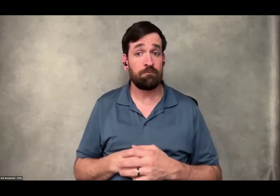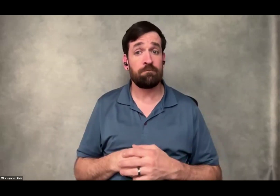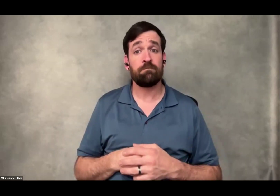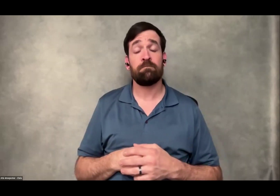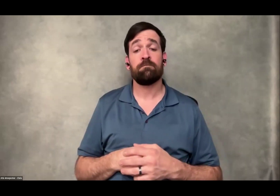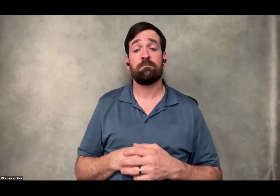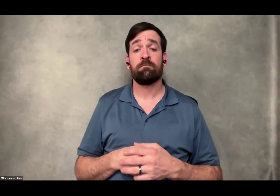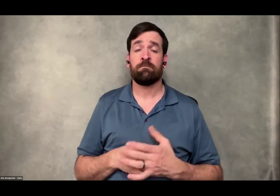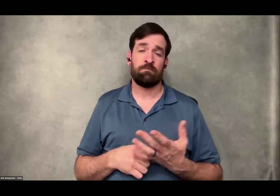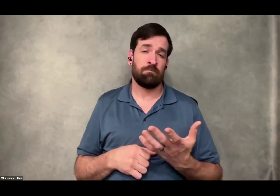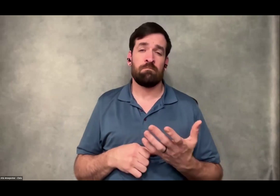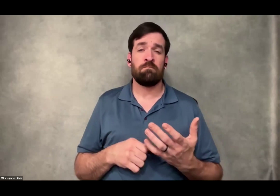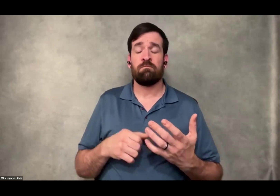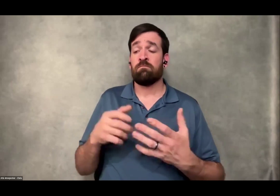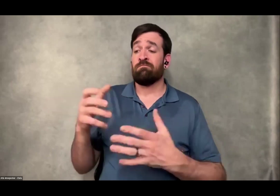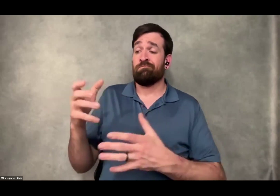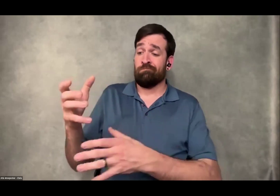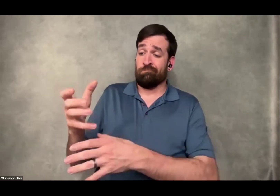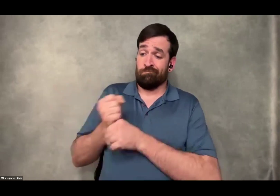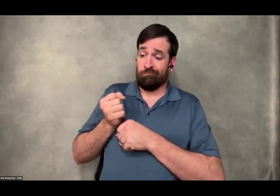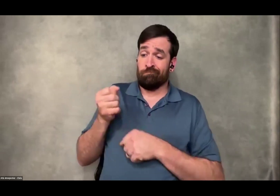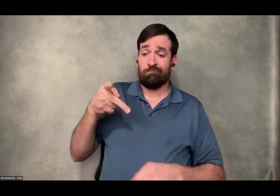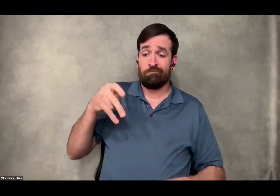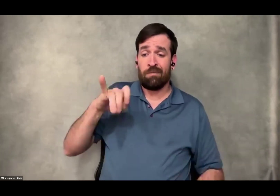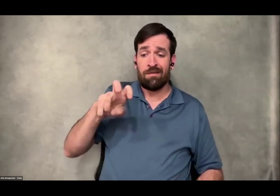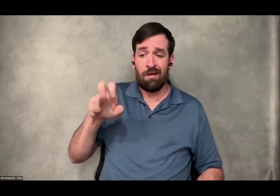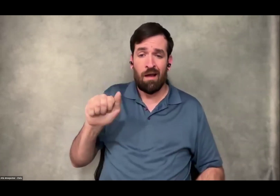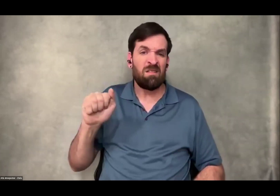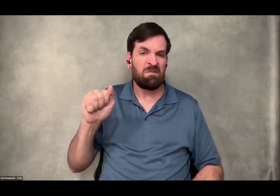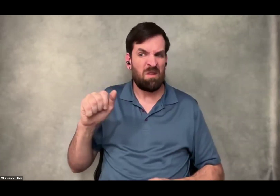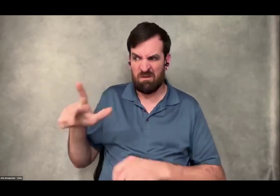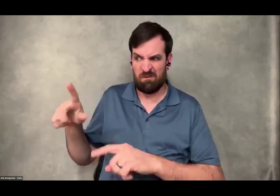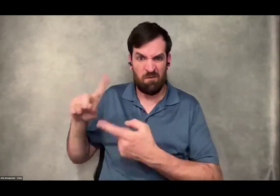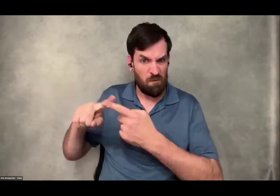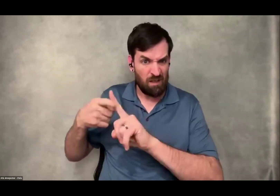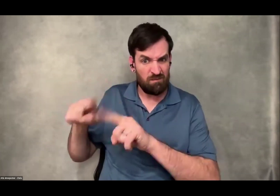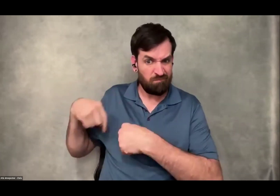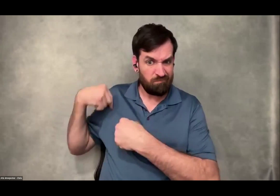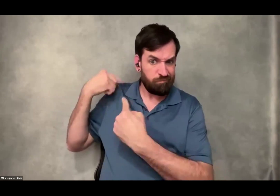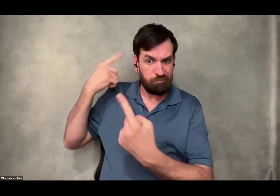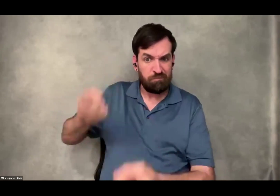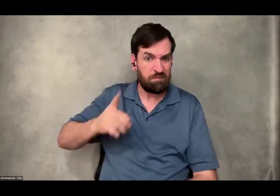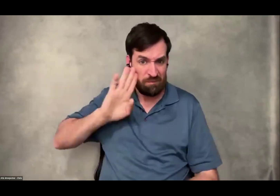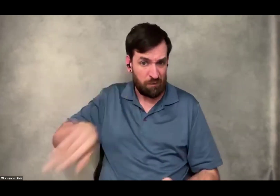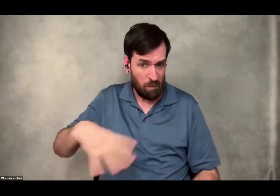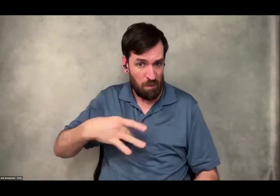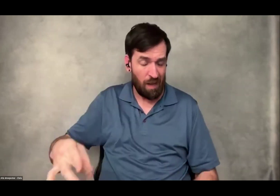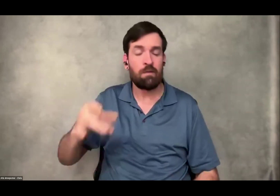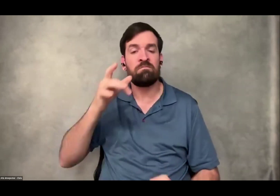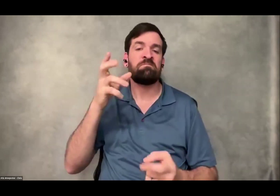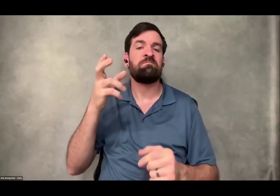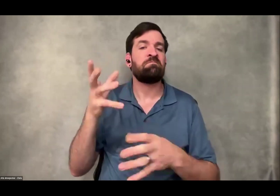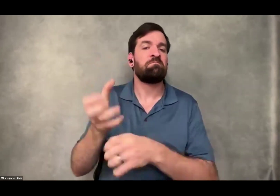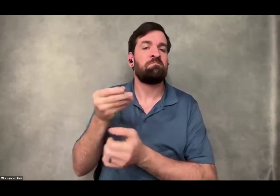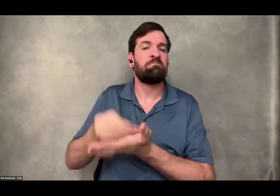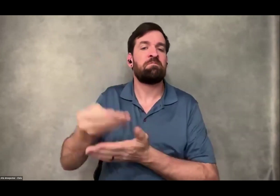you'll probably get the pizza the normal if it's a long-term friend and the friend knows what you like, or